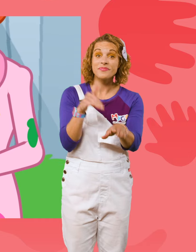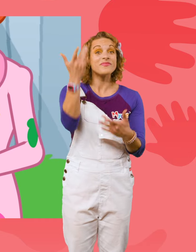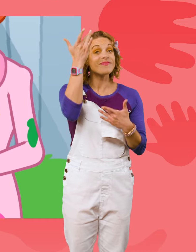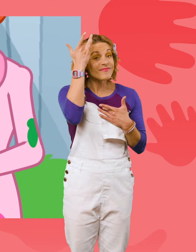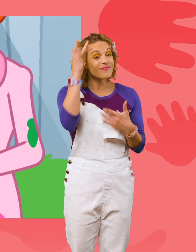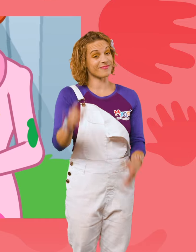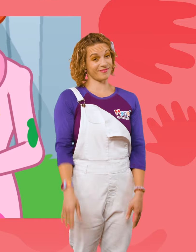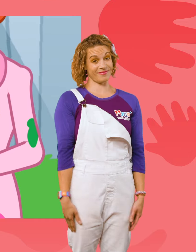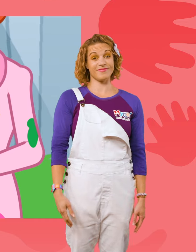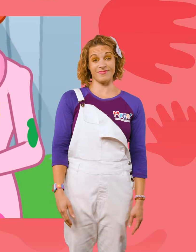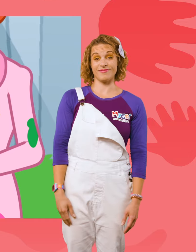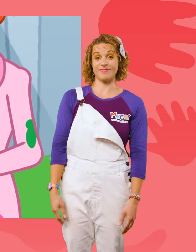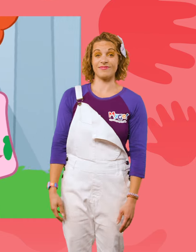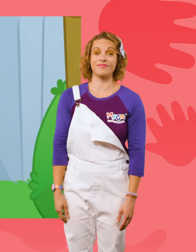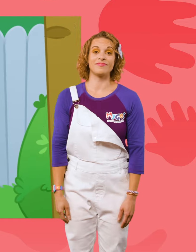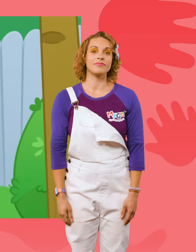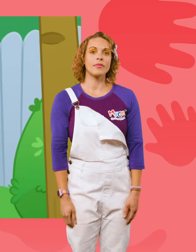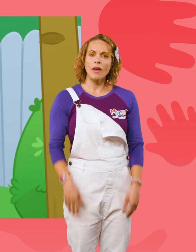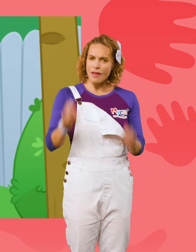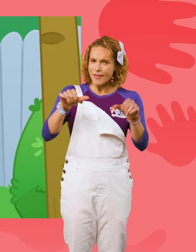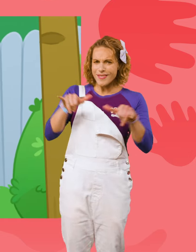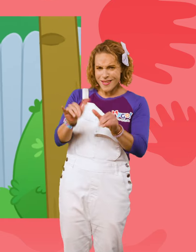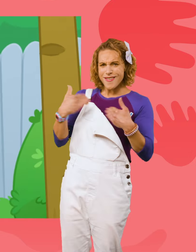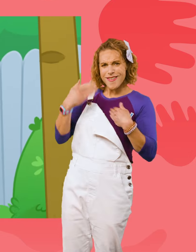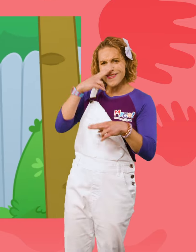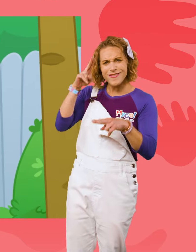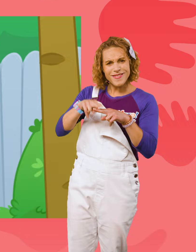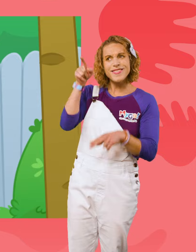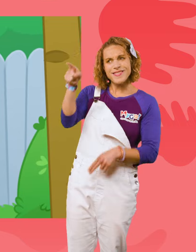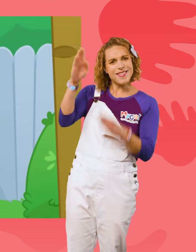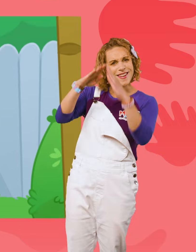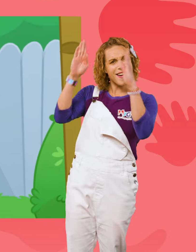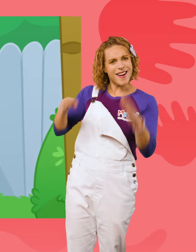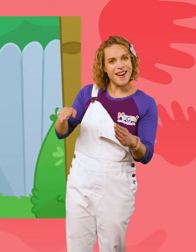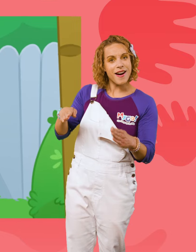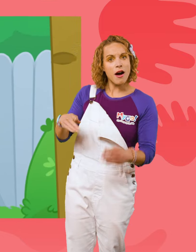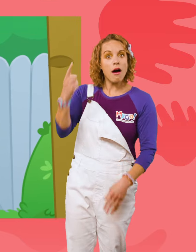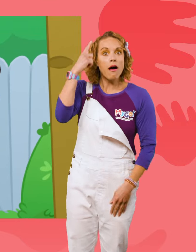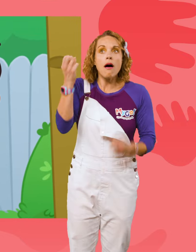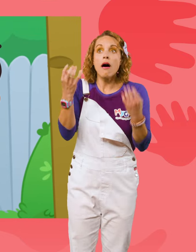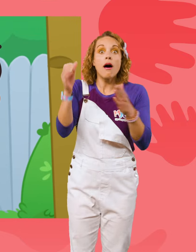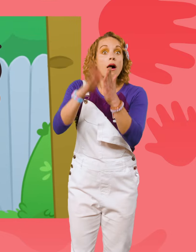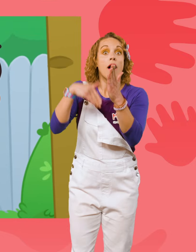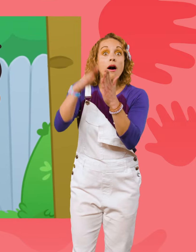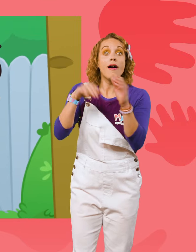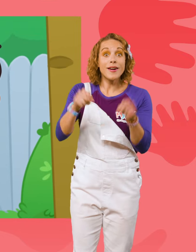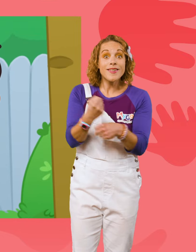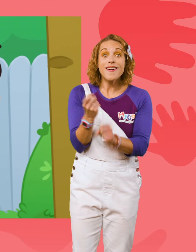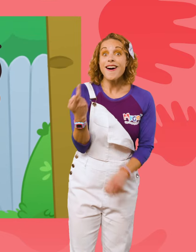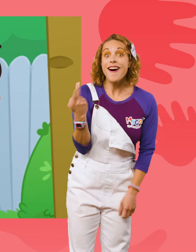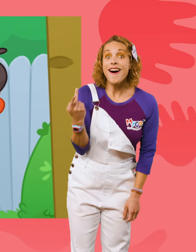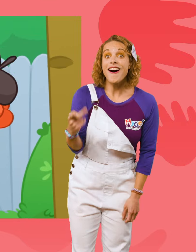sick. We can still have fun at home. Think of all the paintings we can